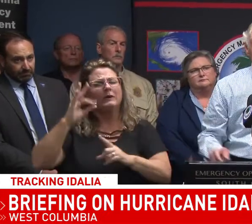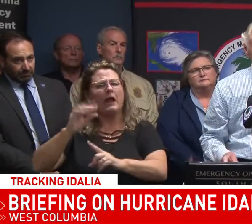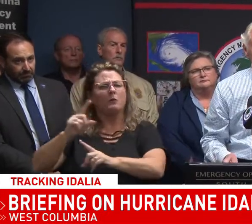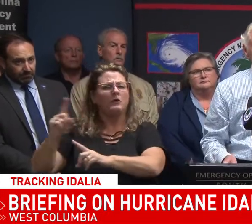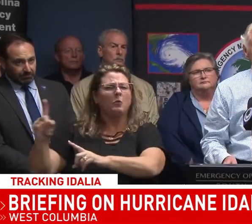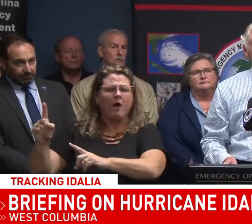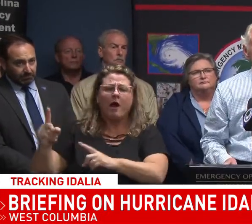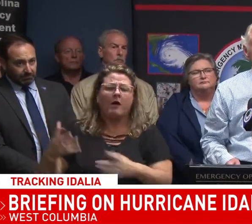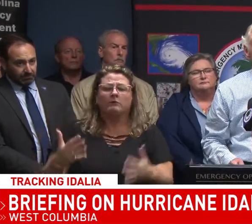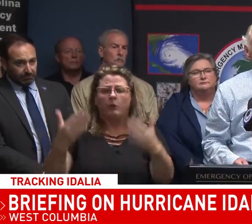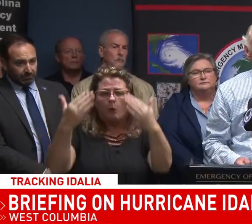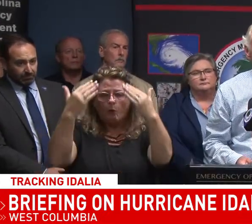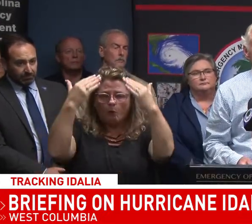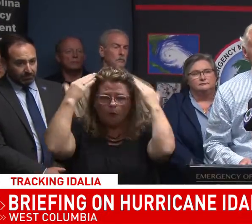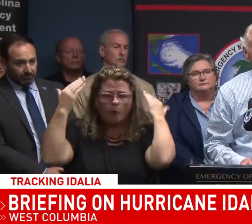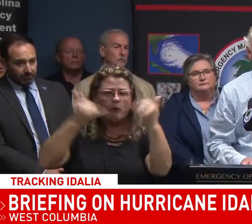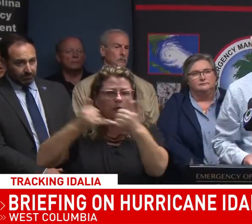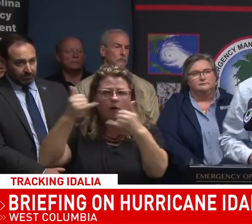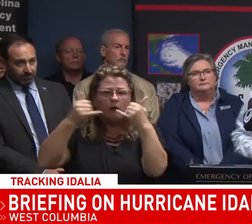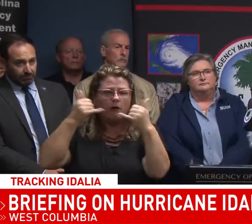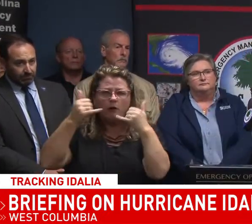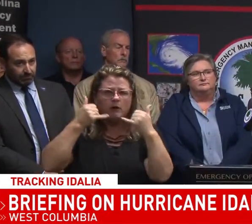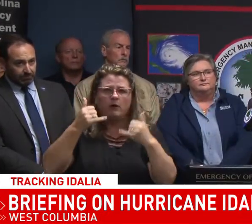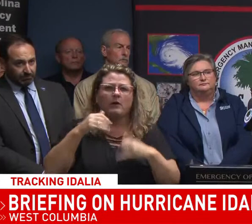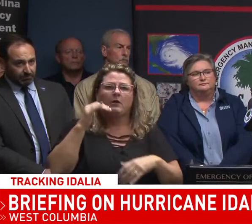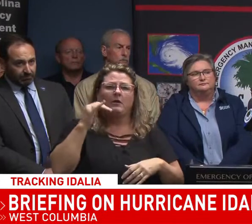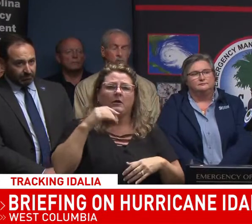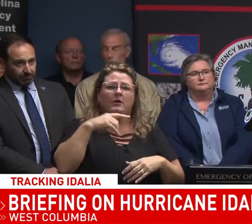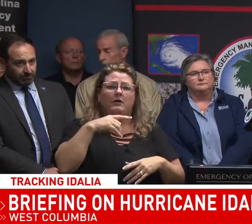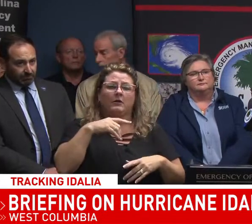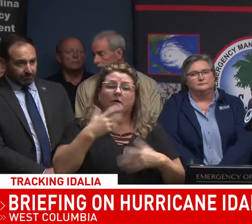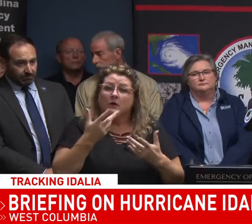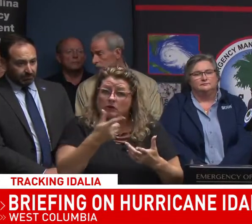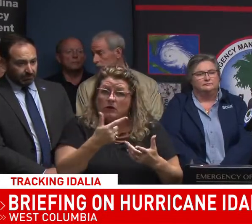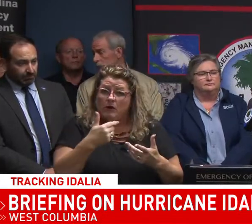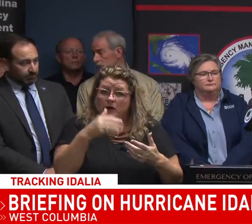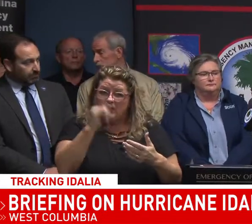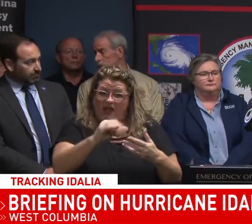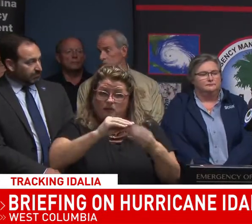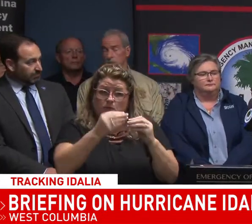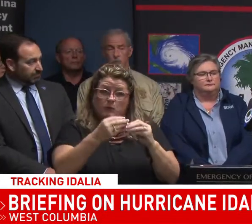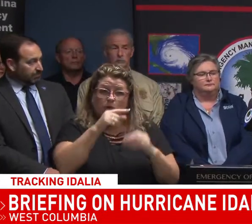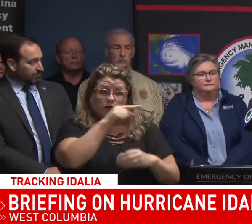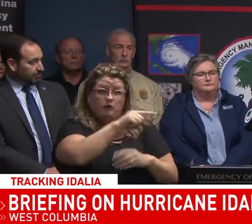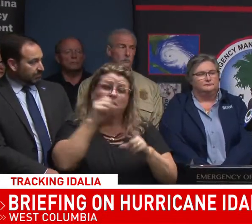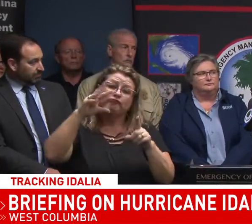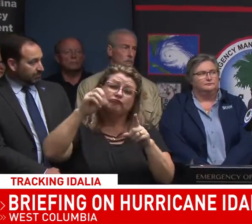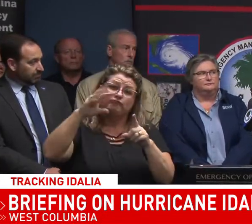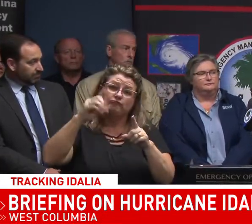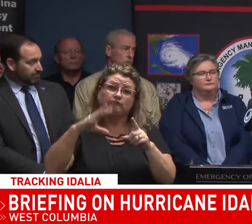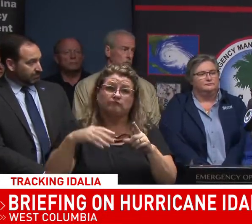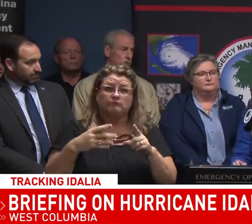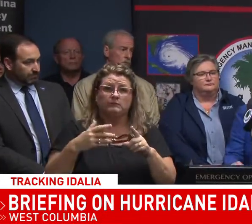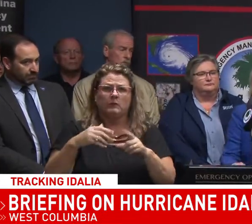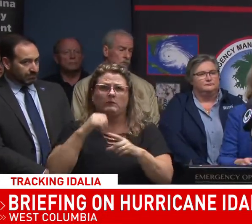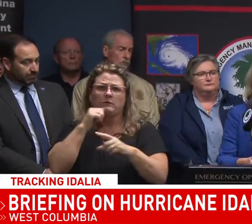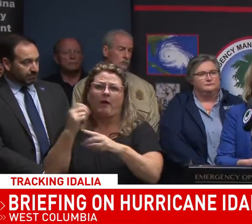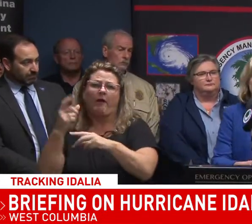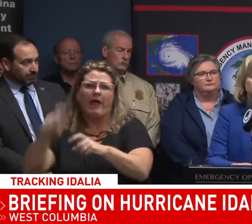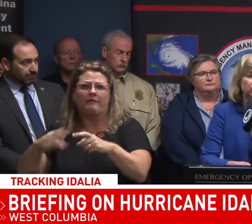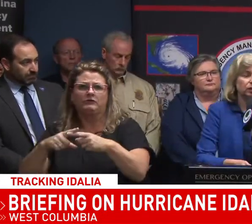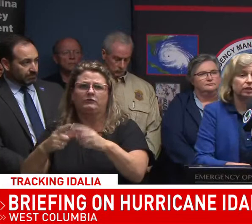be inundated, are there special numbers that you wish for them to call and not overwhelm 911